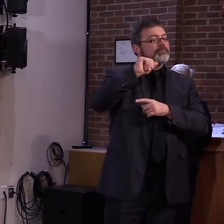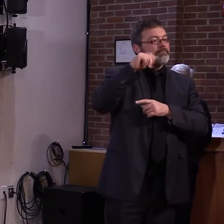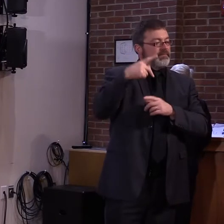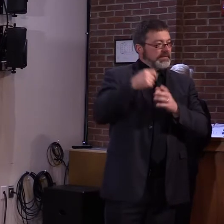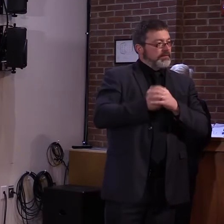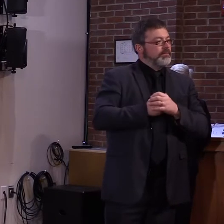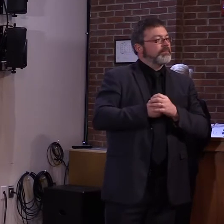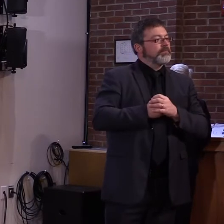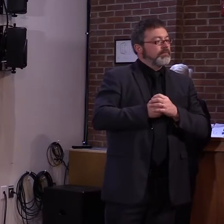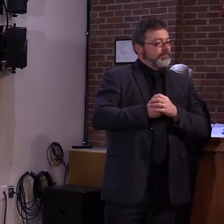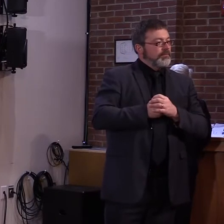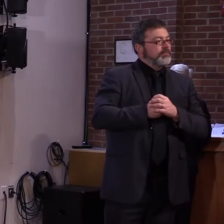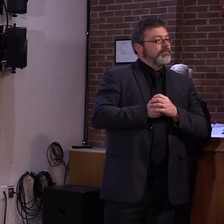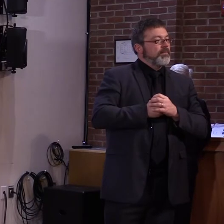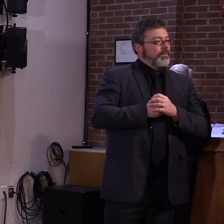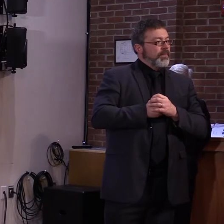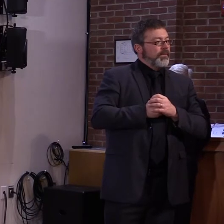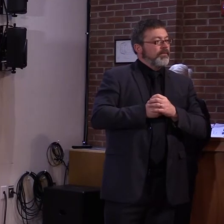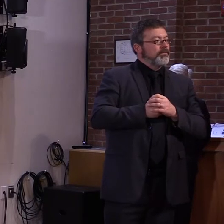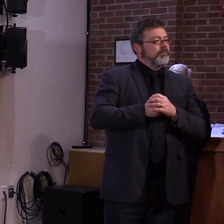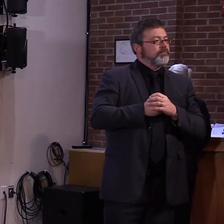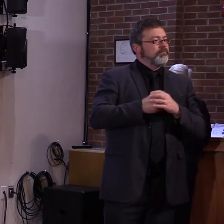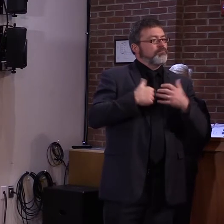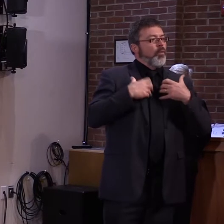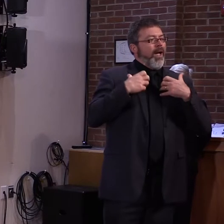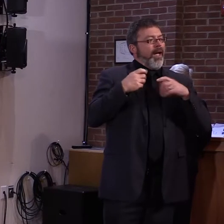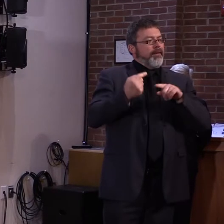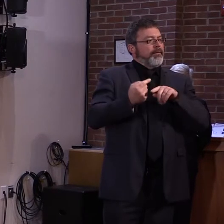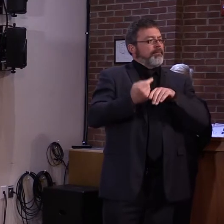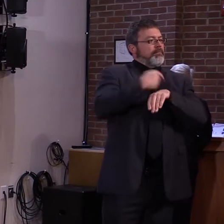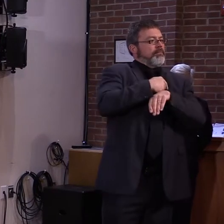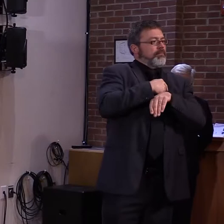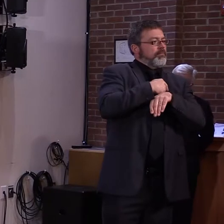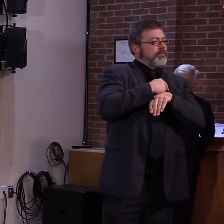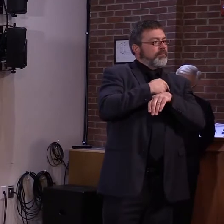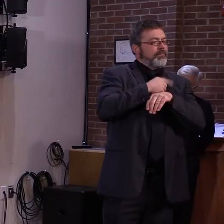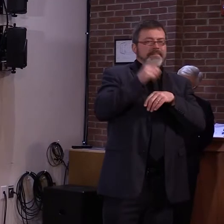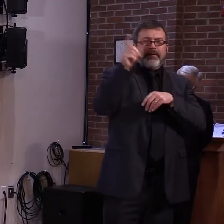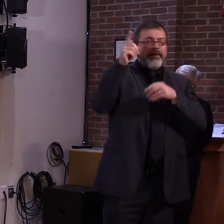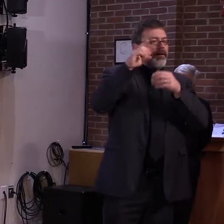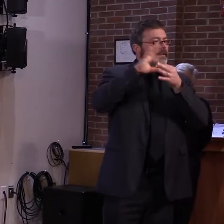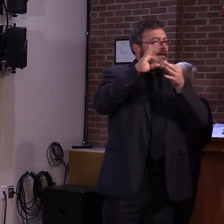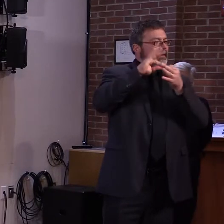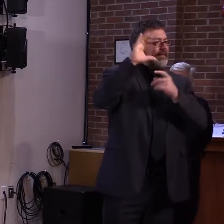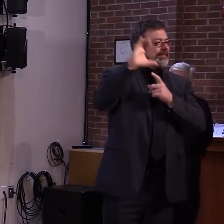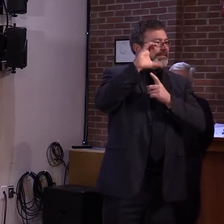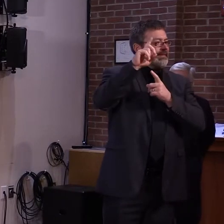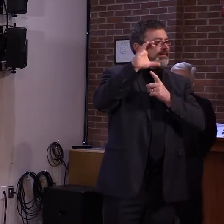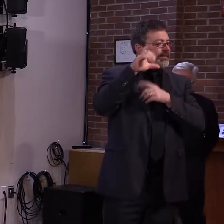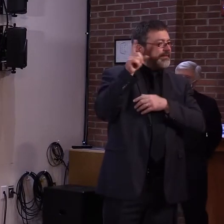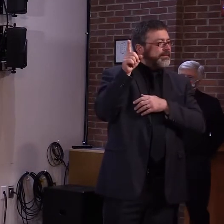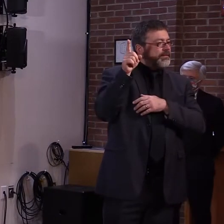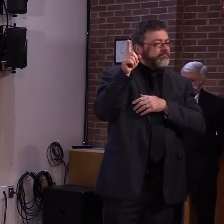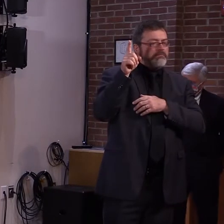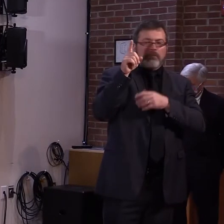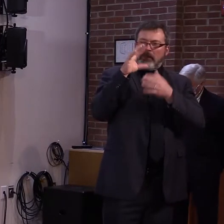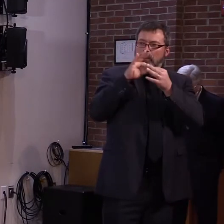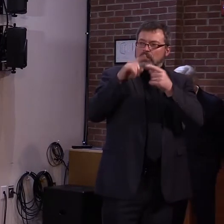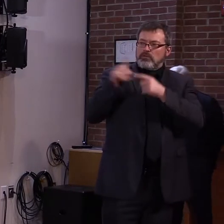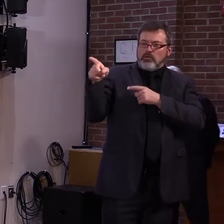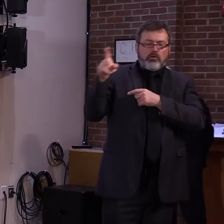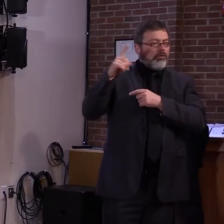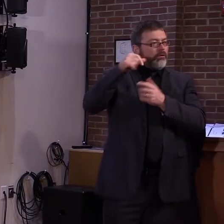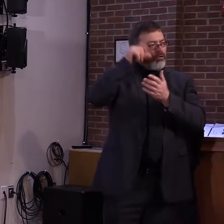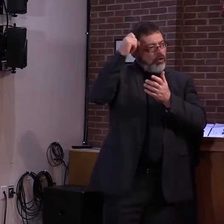Hey, I wanted to go back to that, the letter from the CDC director to the governors. Governor, what do you make of